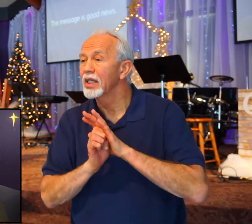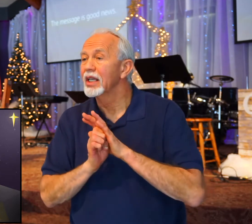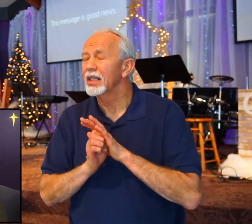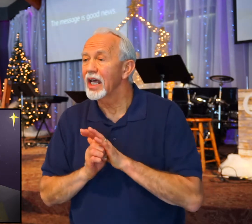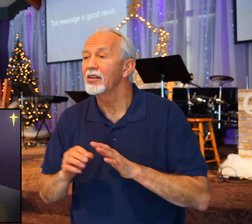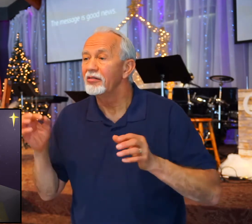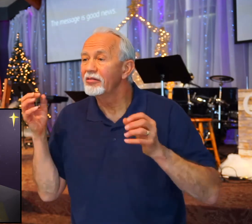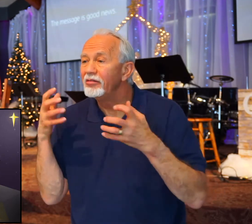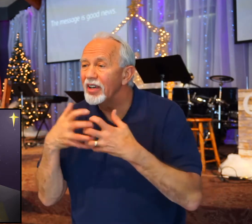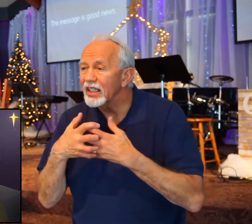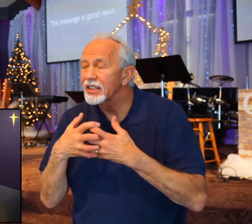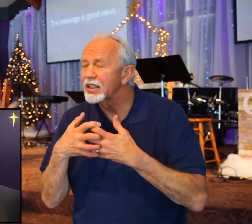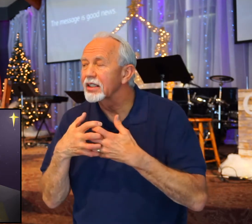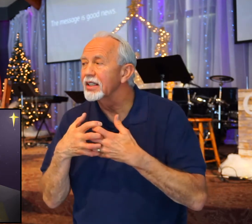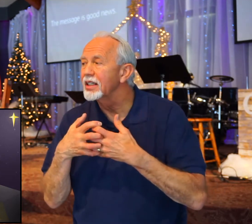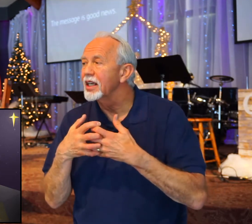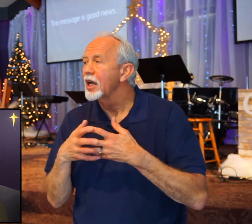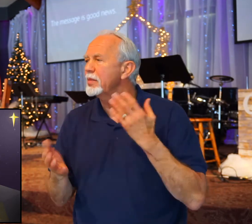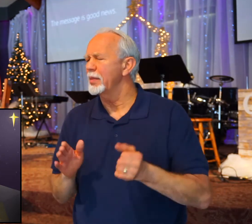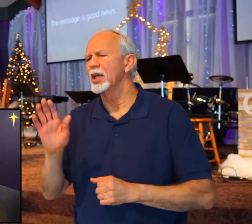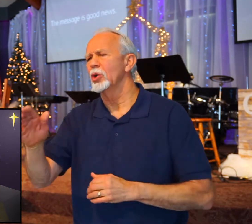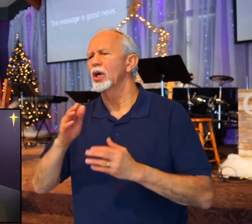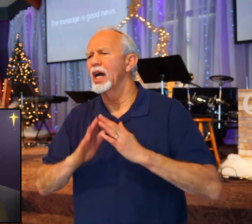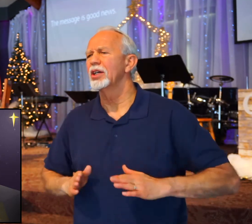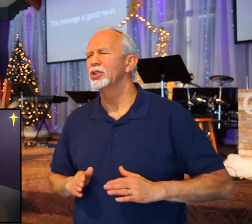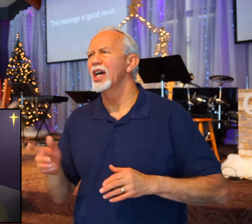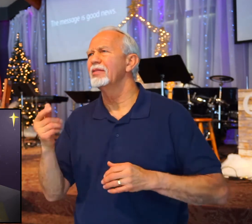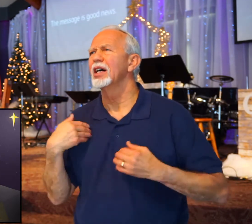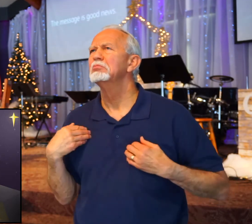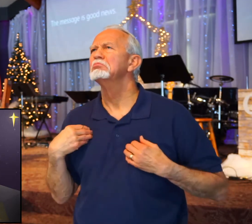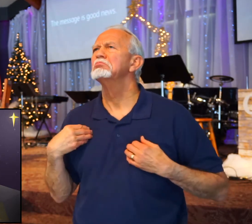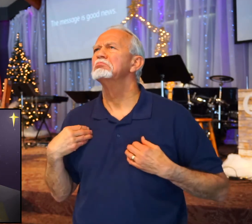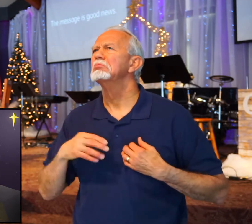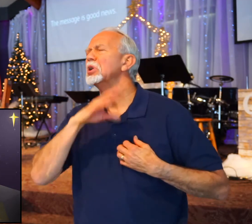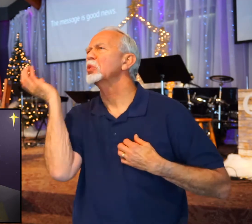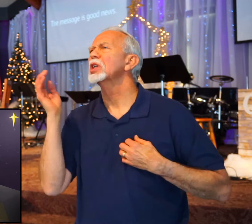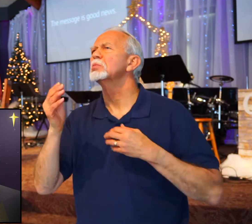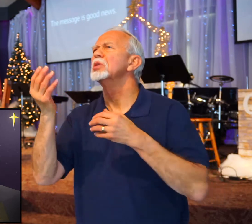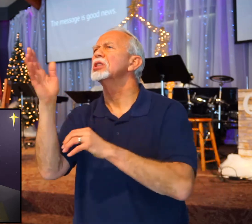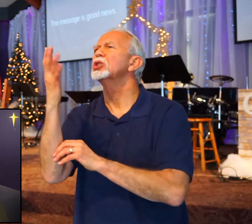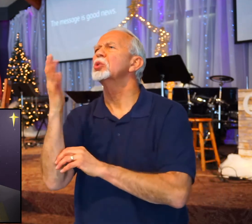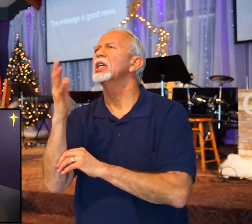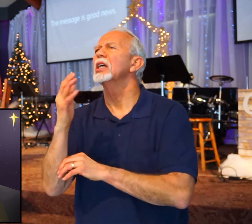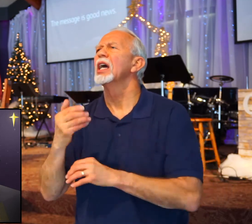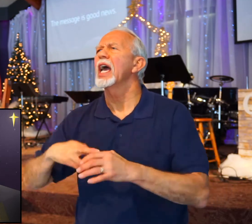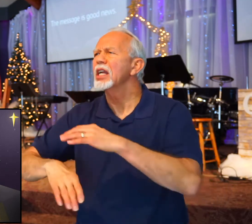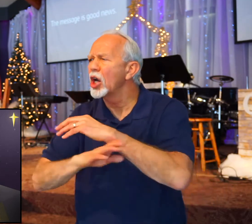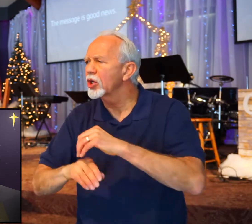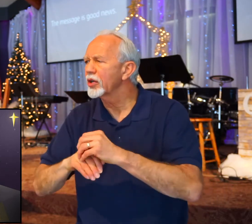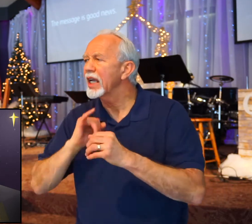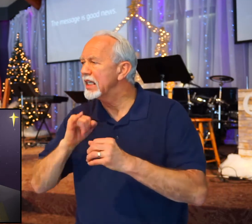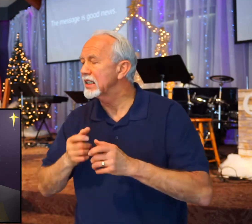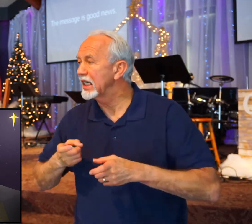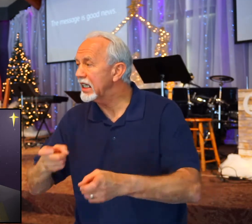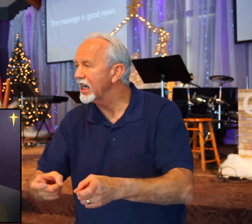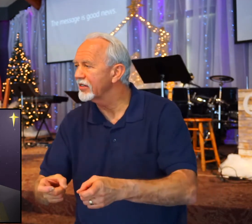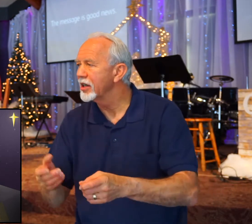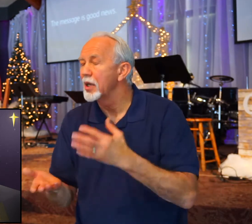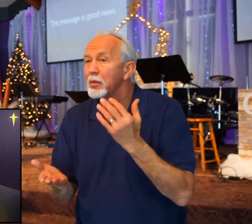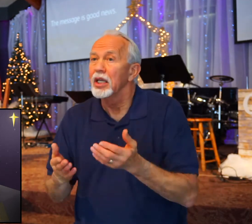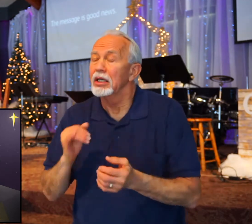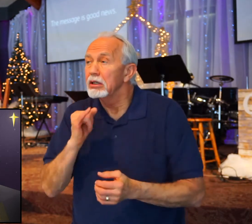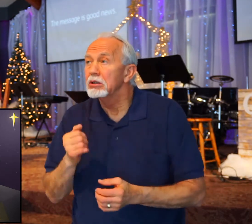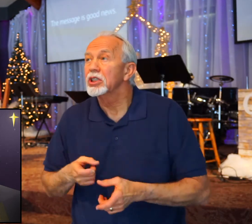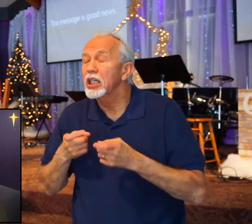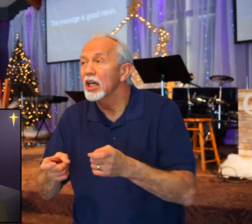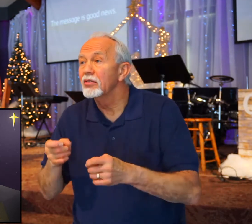in. Maybe at your house there's a Christmas tree, and maybe under that Christmas tree there's a gift. And maybe under that Christmas tree there's a gift that has